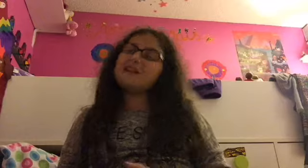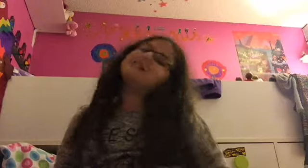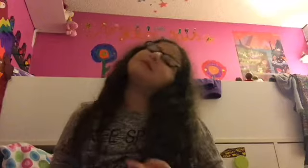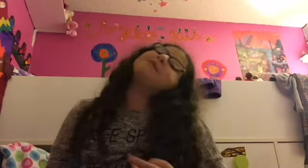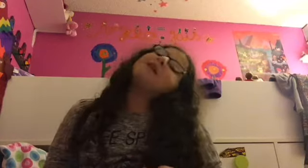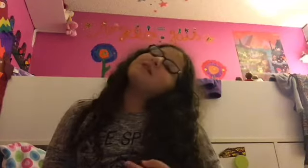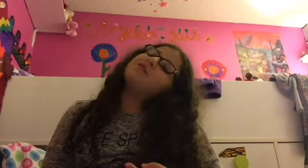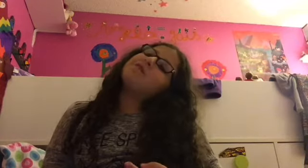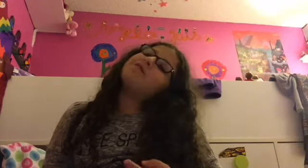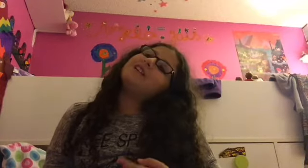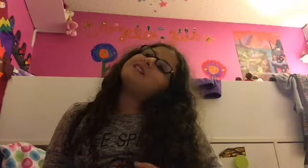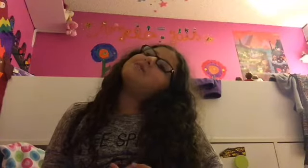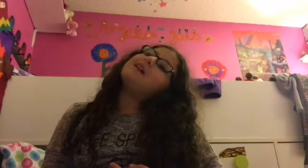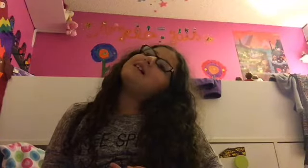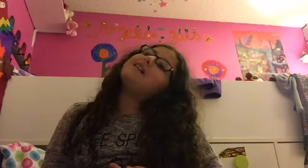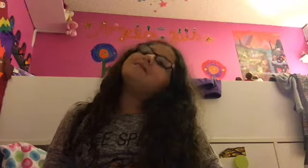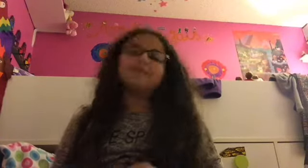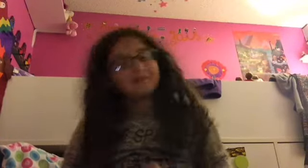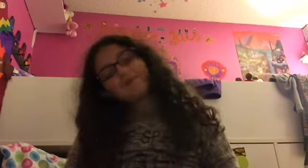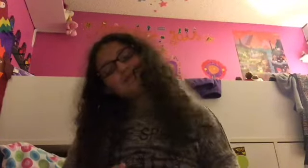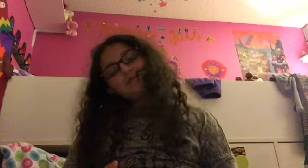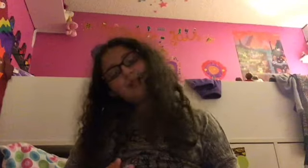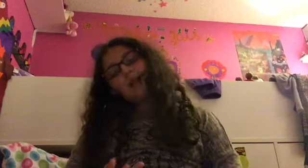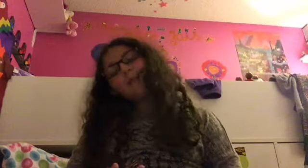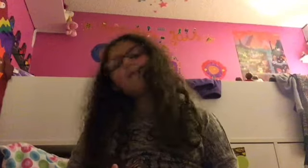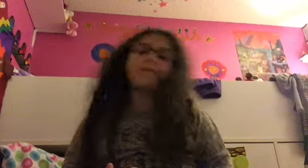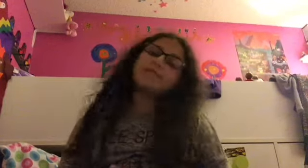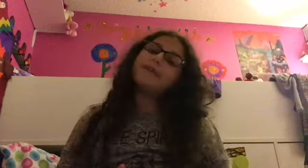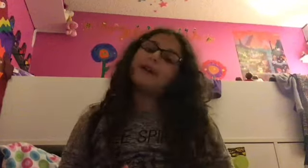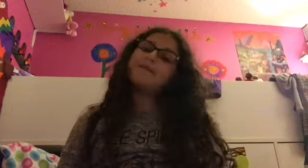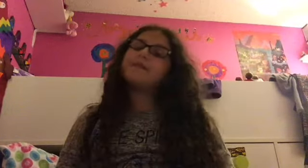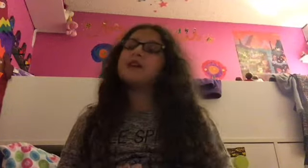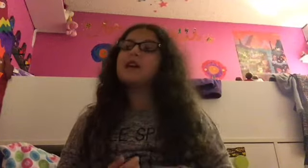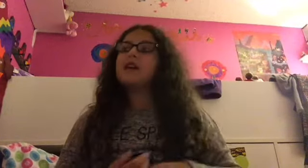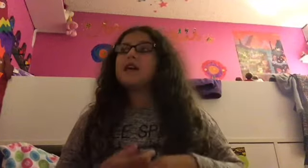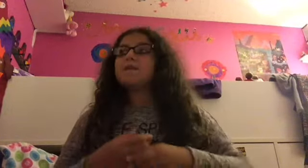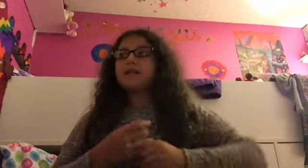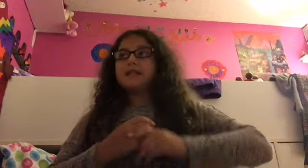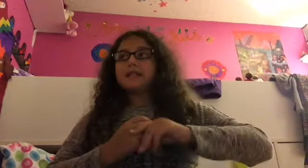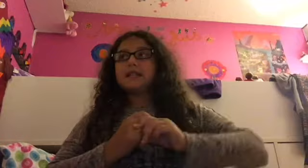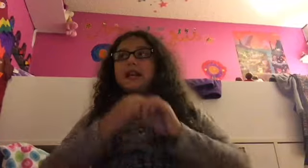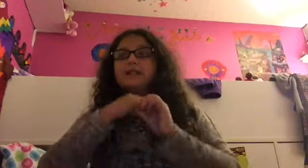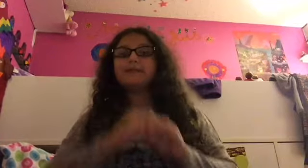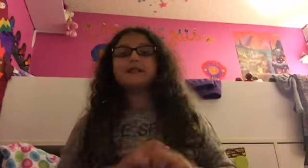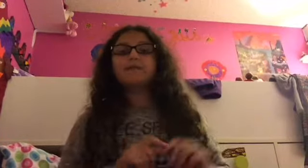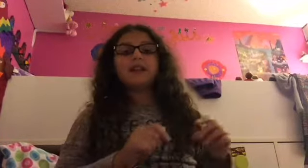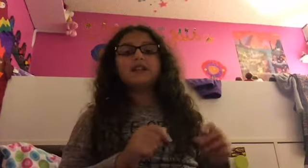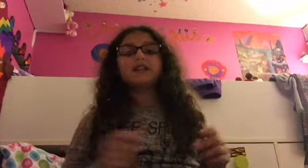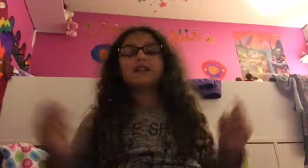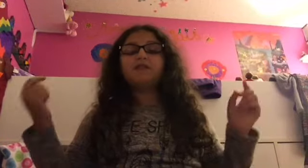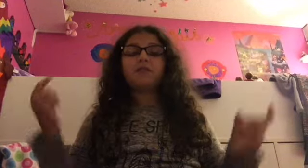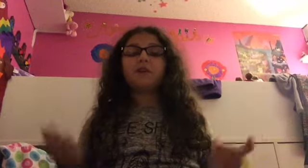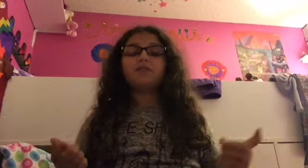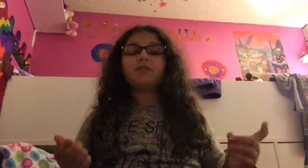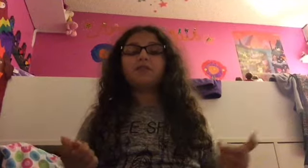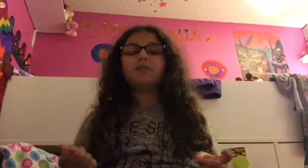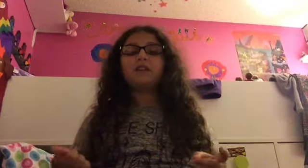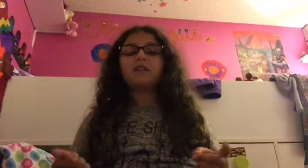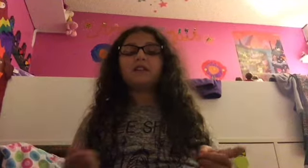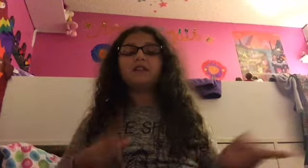because my parents are from Venezuela. But basically, I speak Spanish, and if you want proof, look